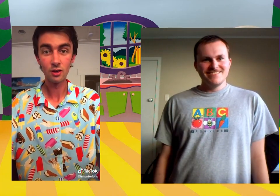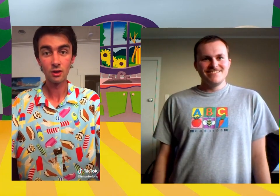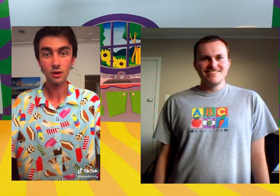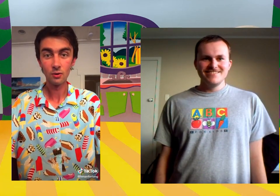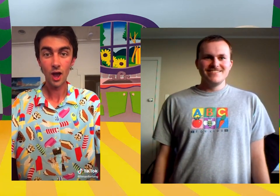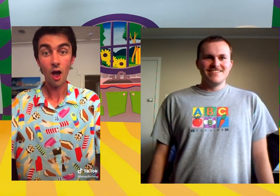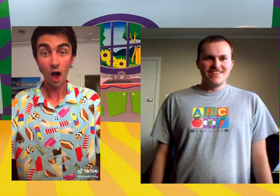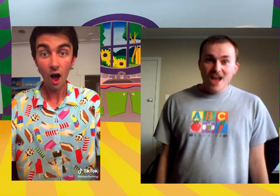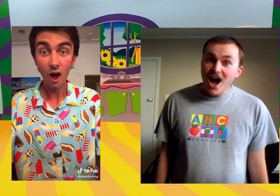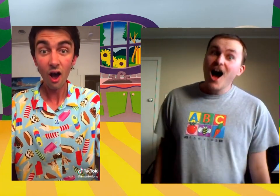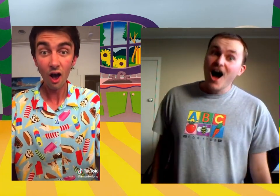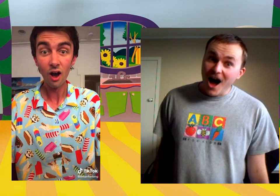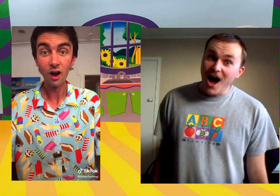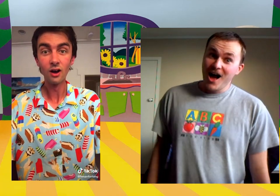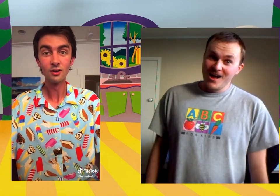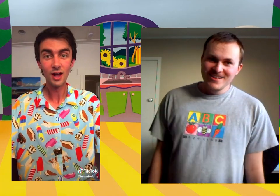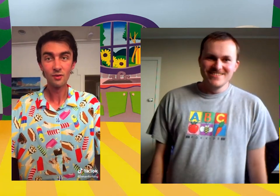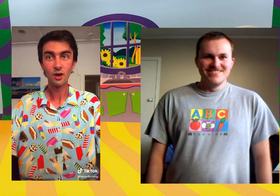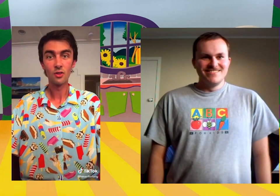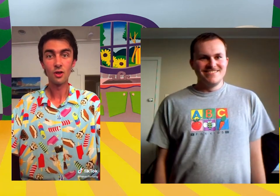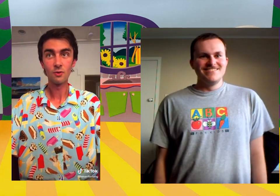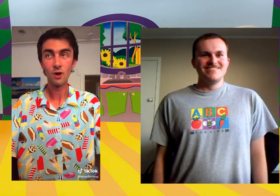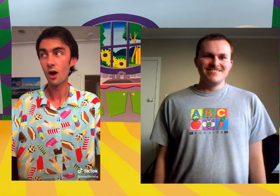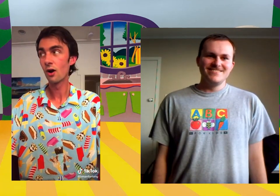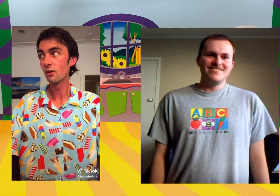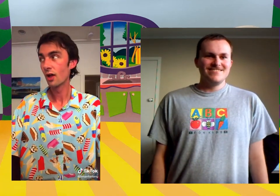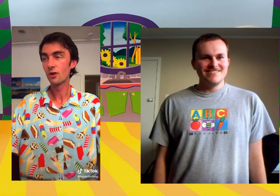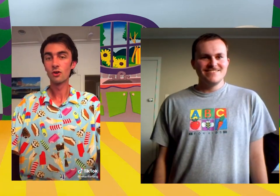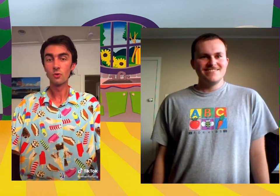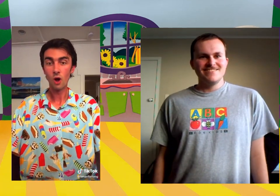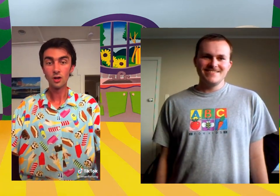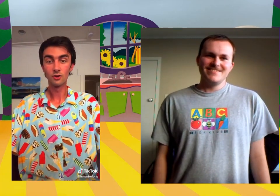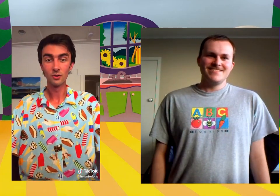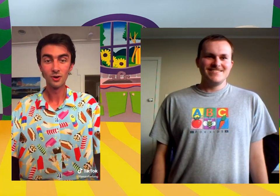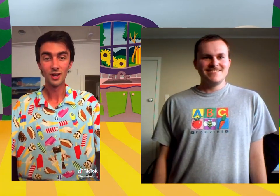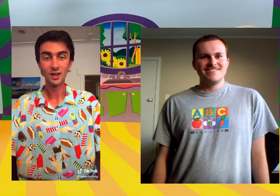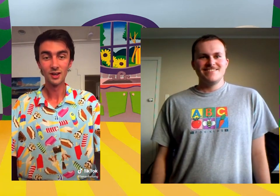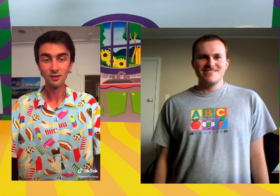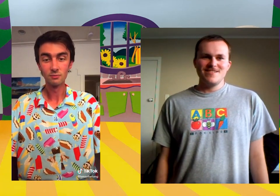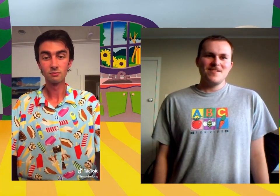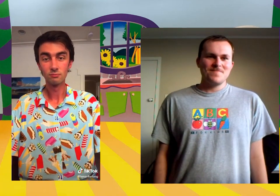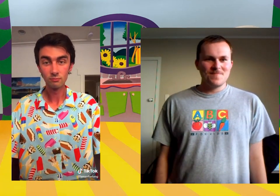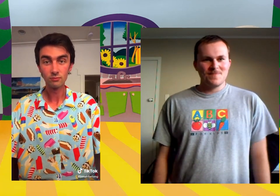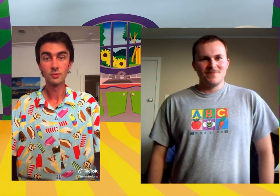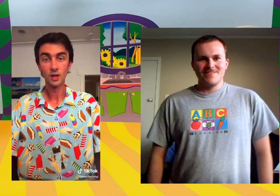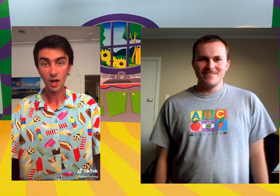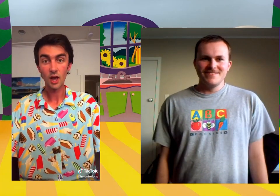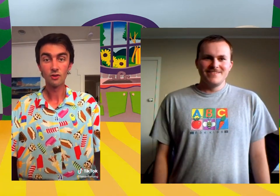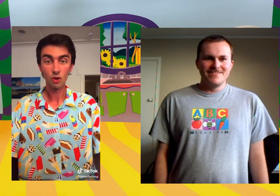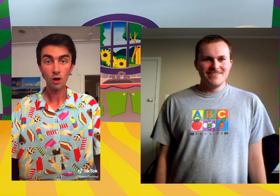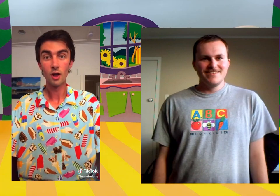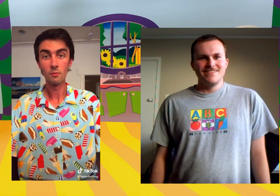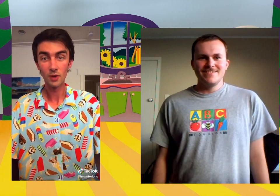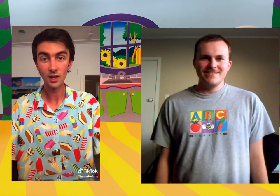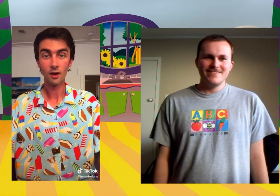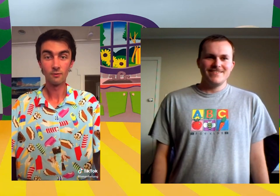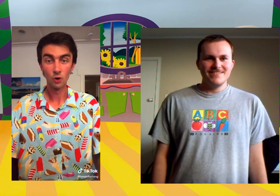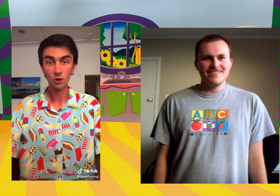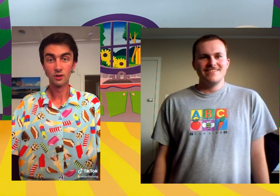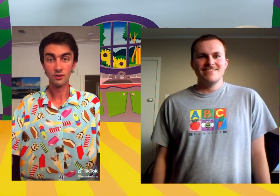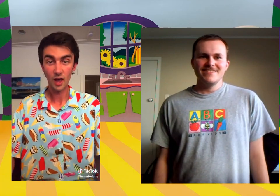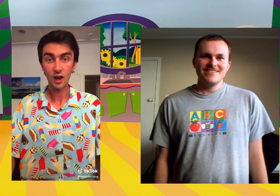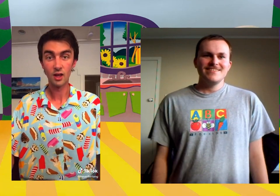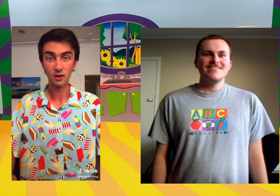a healthy way. Oh, take all the fruit that you want to eat. It's going to be